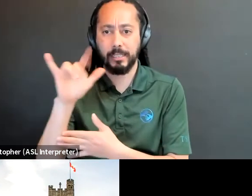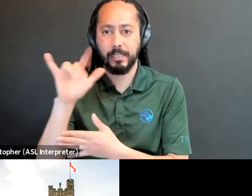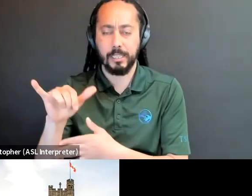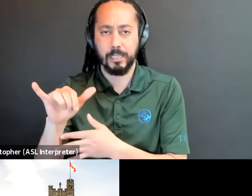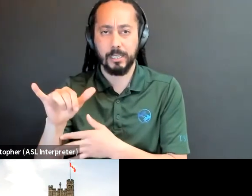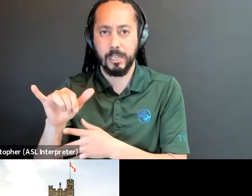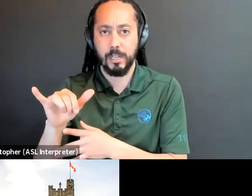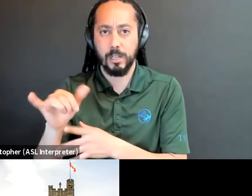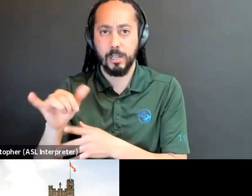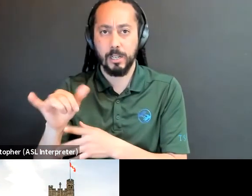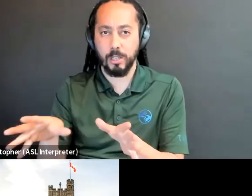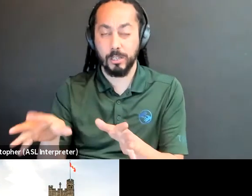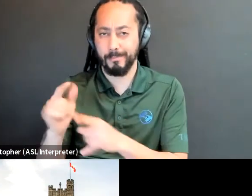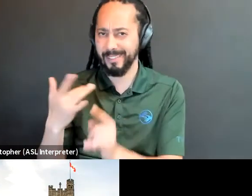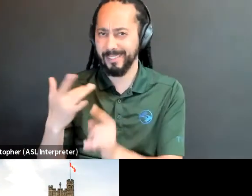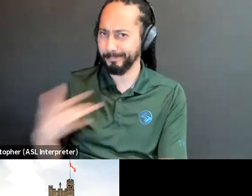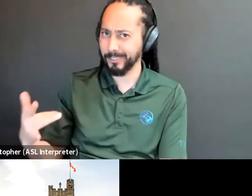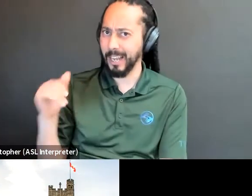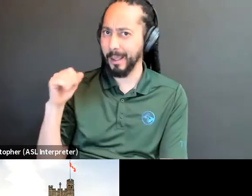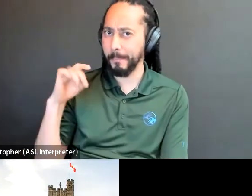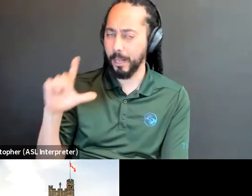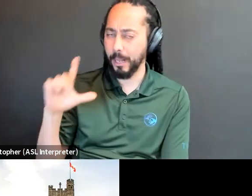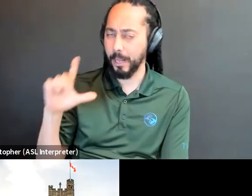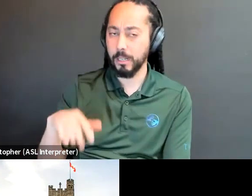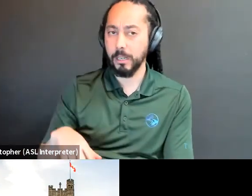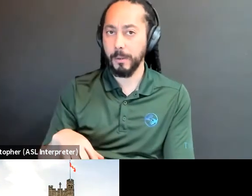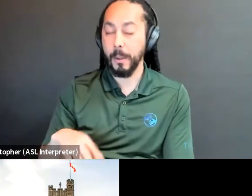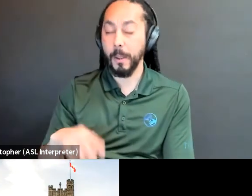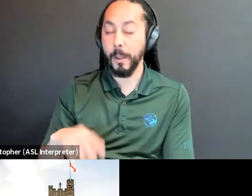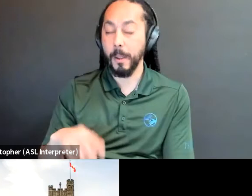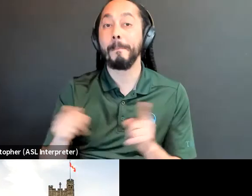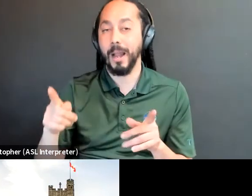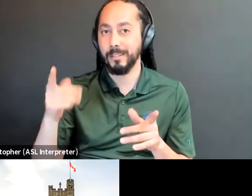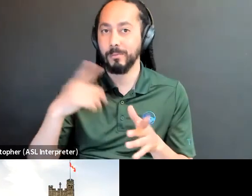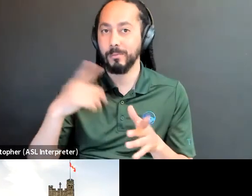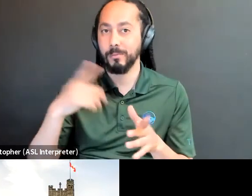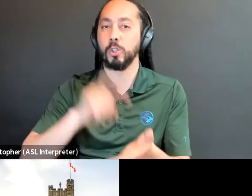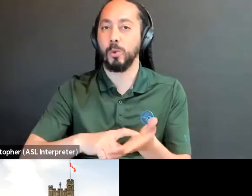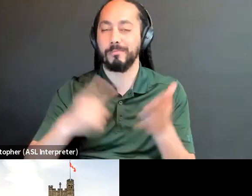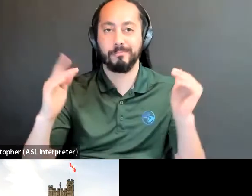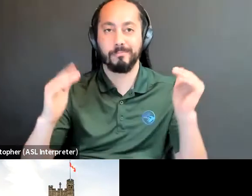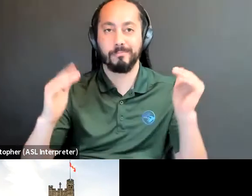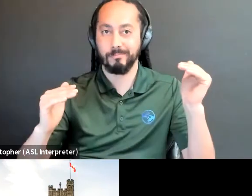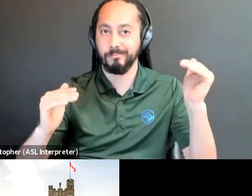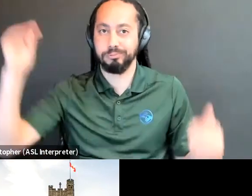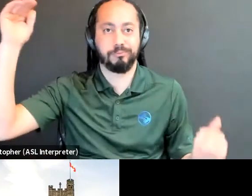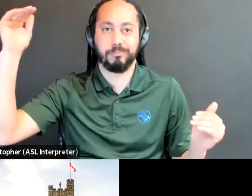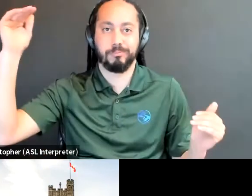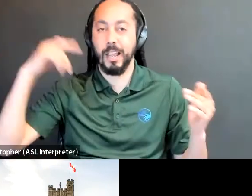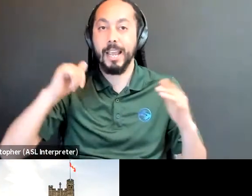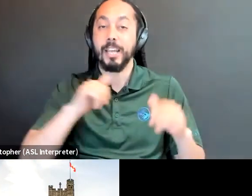those are the cases that are most likely to be appealed. But we did find consistent gender differences in outcomes between